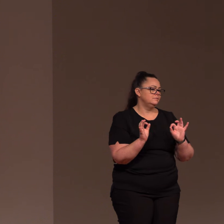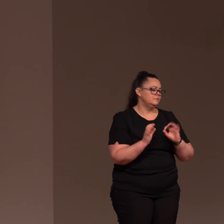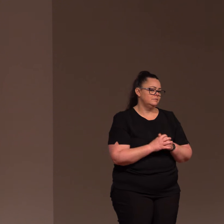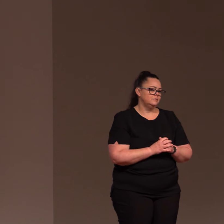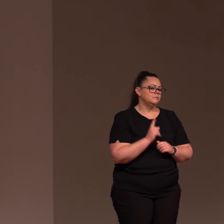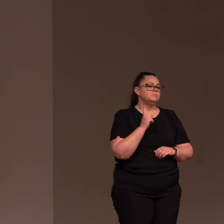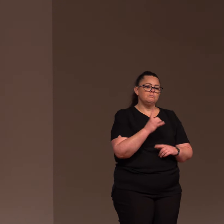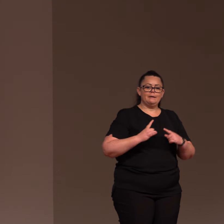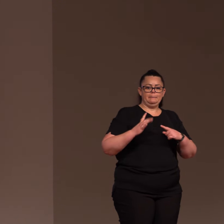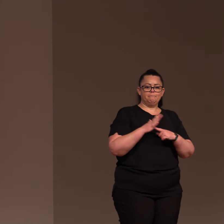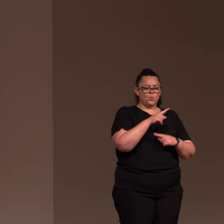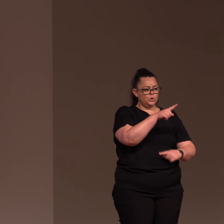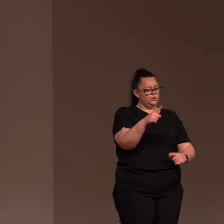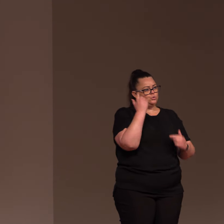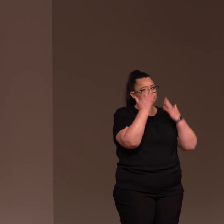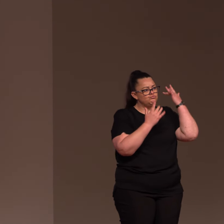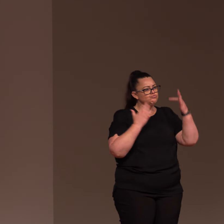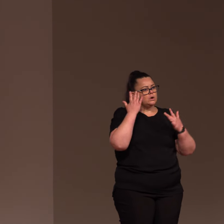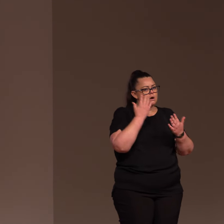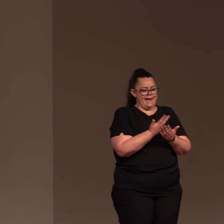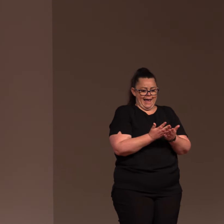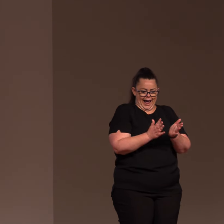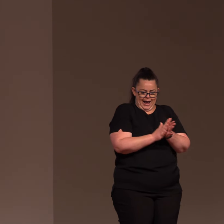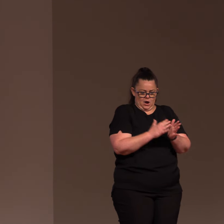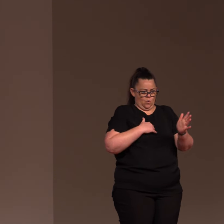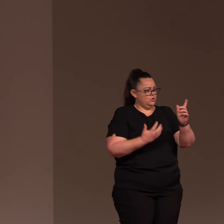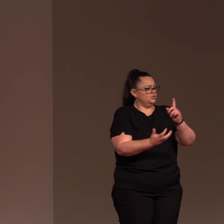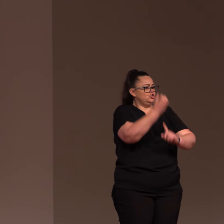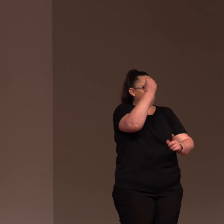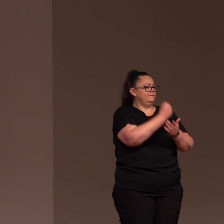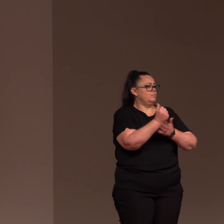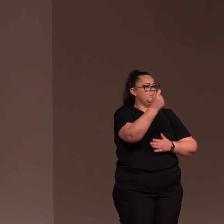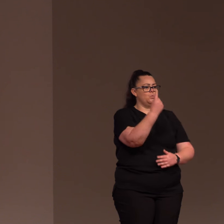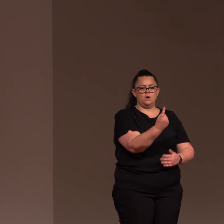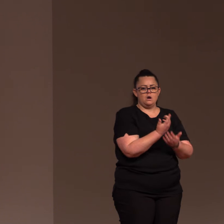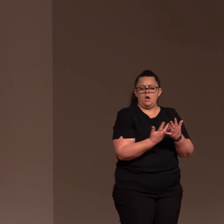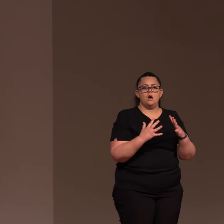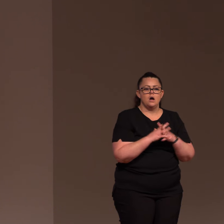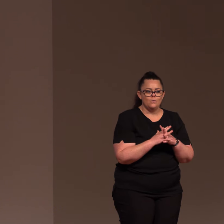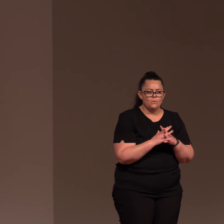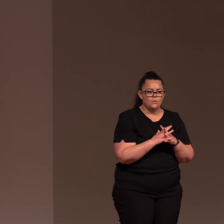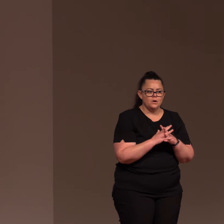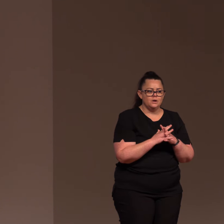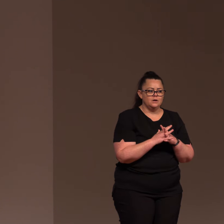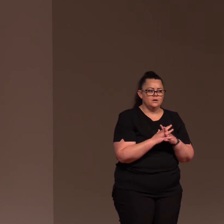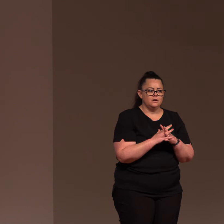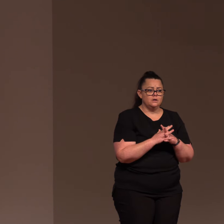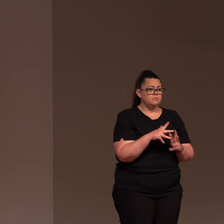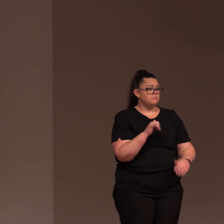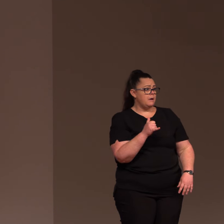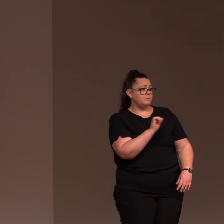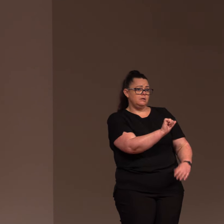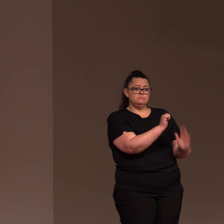to think about is, what was it that got you to number one? I mean, firstly, was it about the subject you